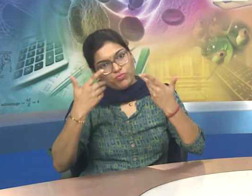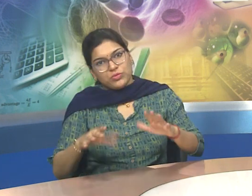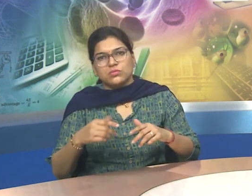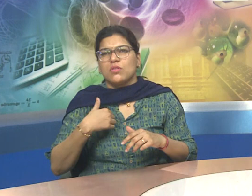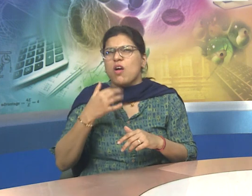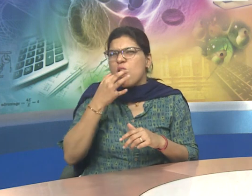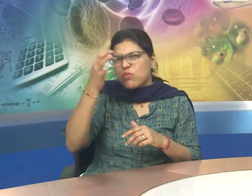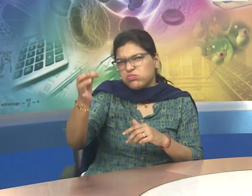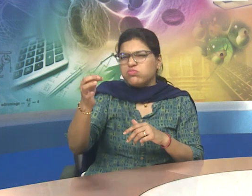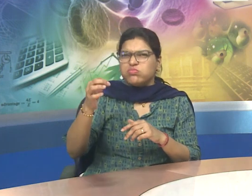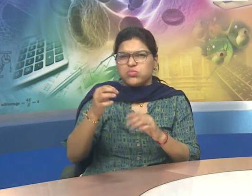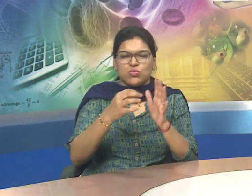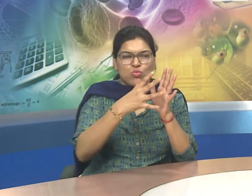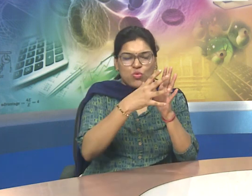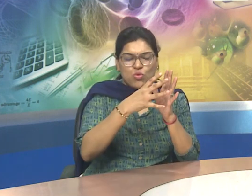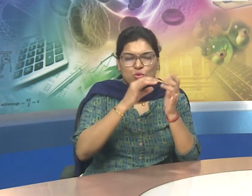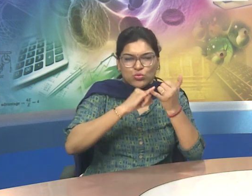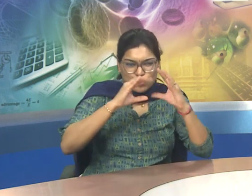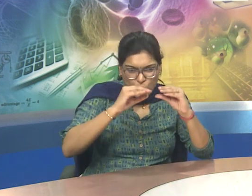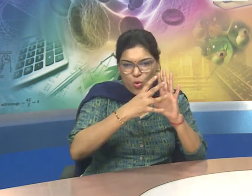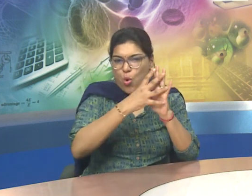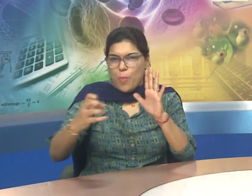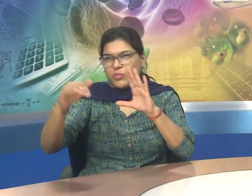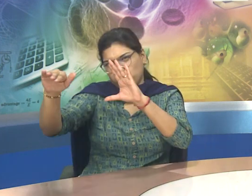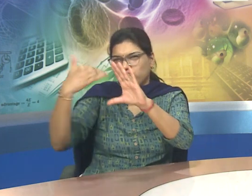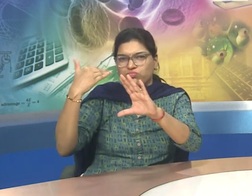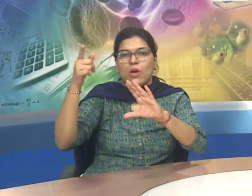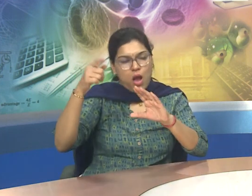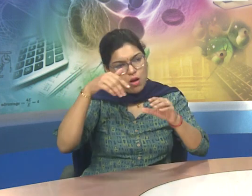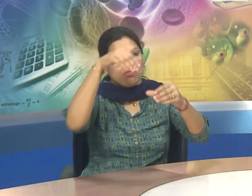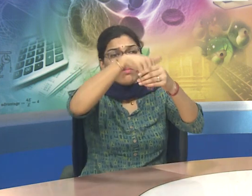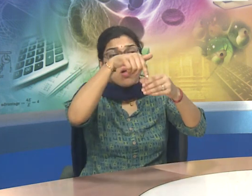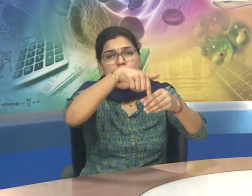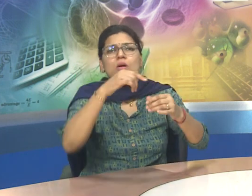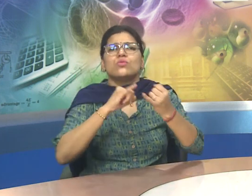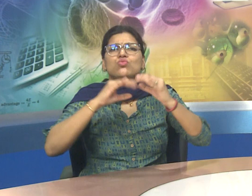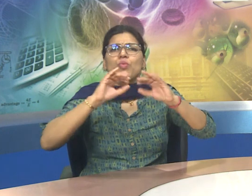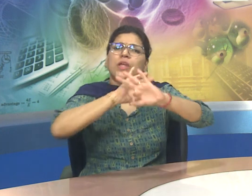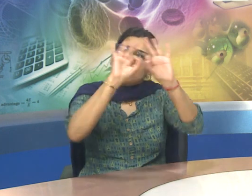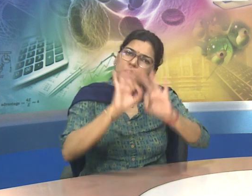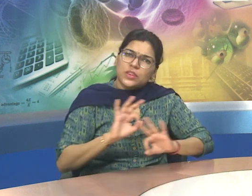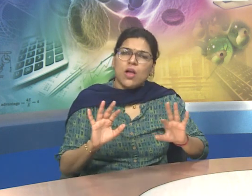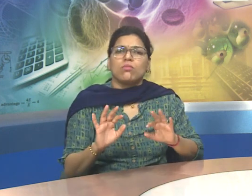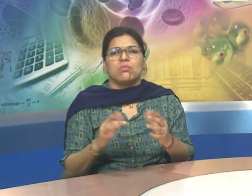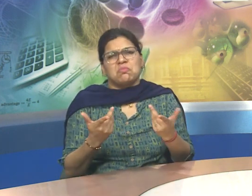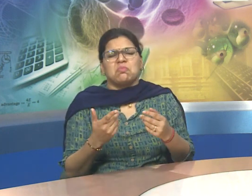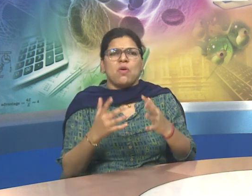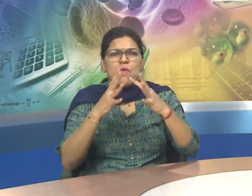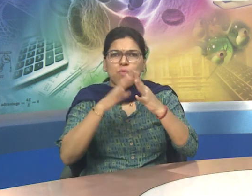computer, in our laptop, we do so many things which are soft. So we use soft copy, we send